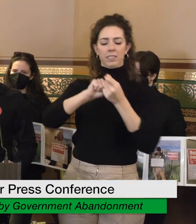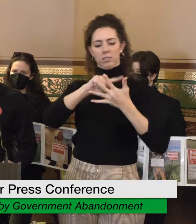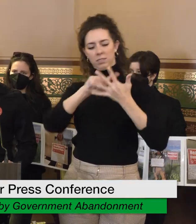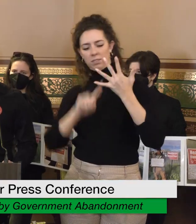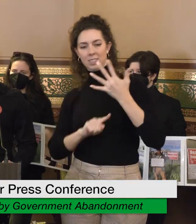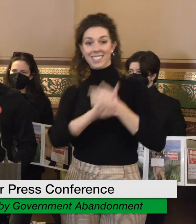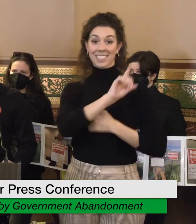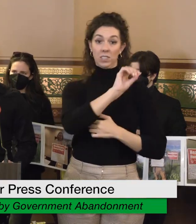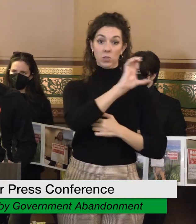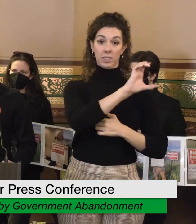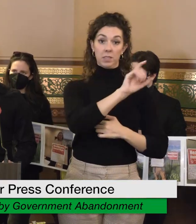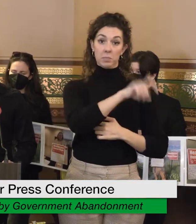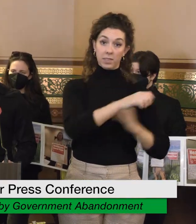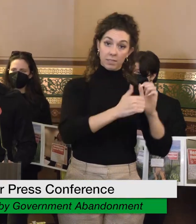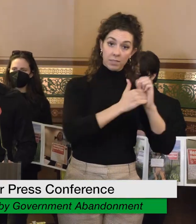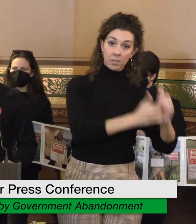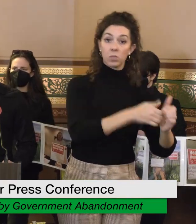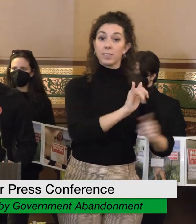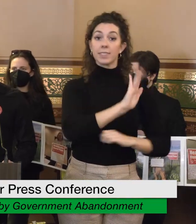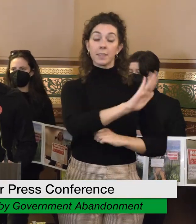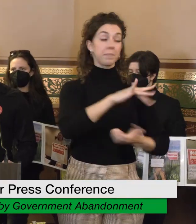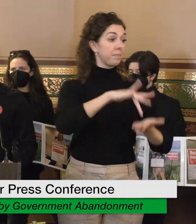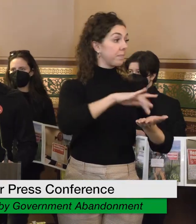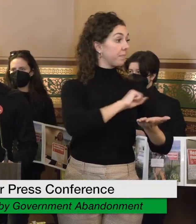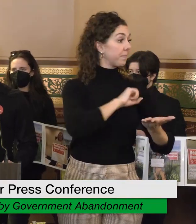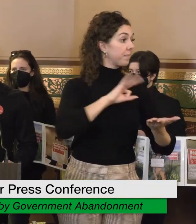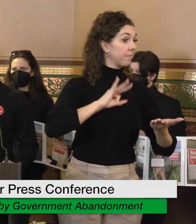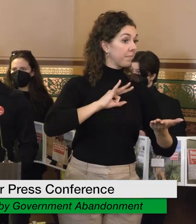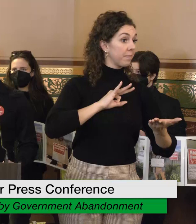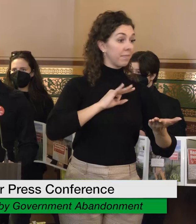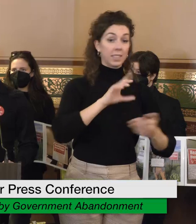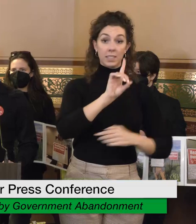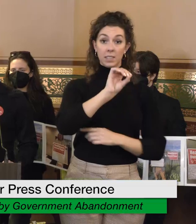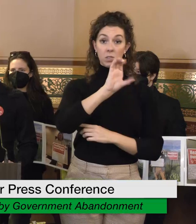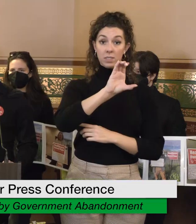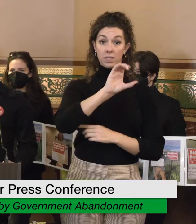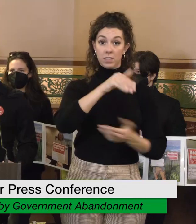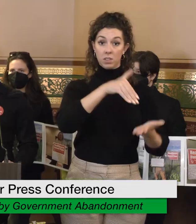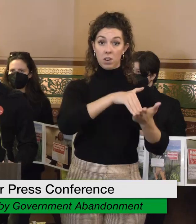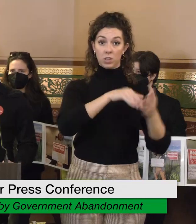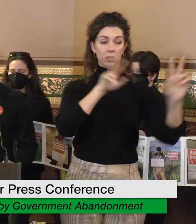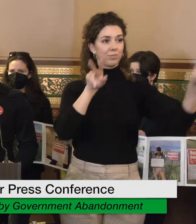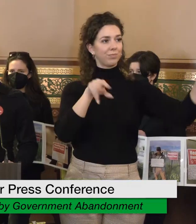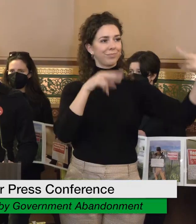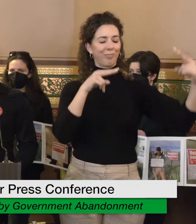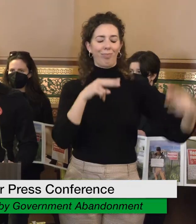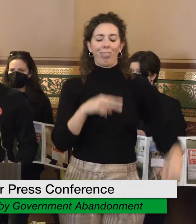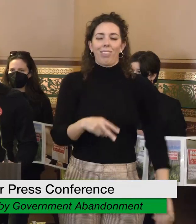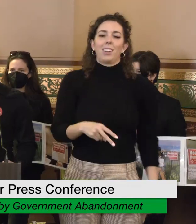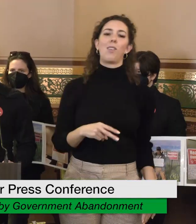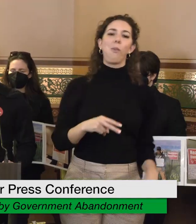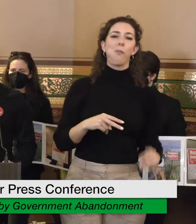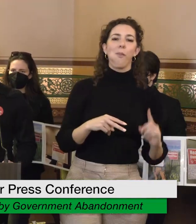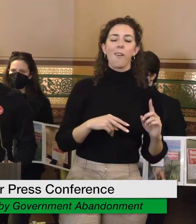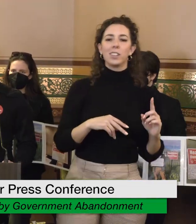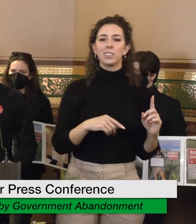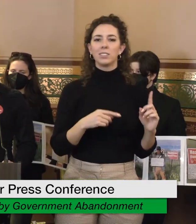the DOC and medical staff. The DOC doctor looked me in the eyes with a smug expression on his